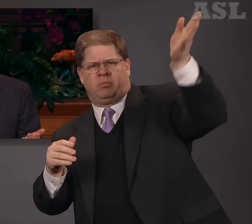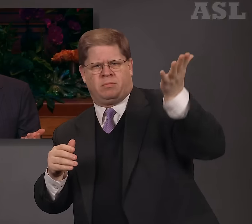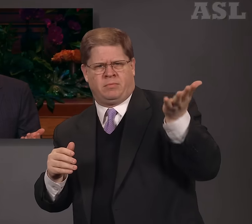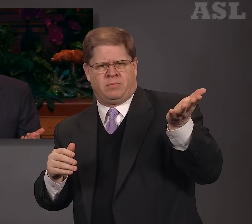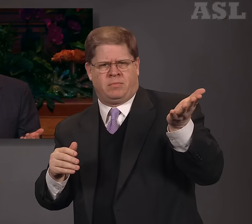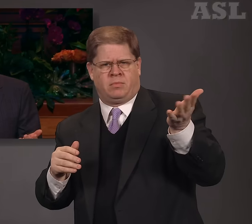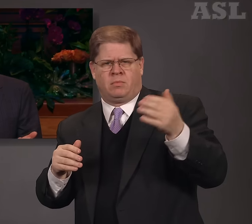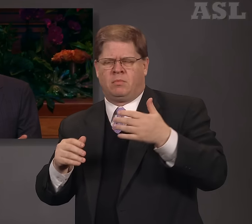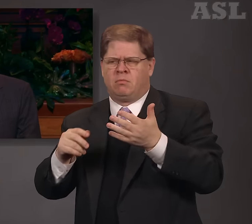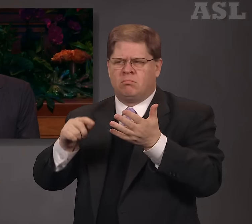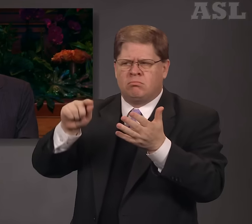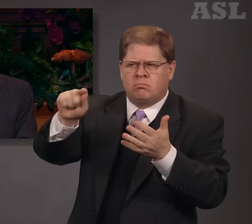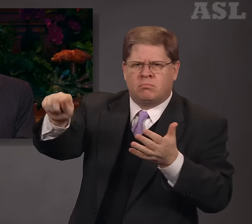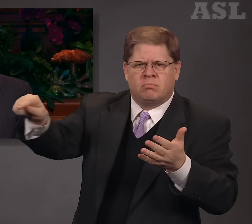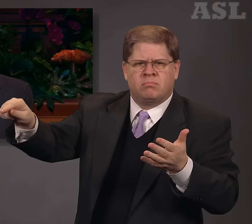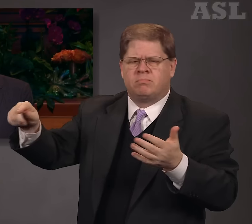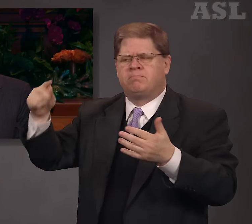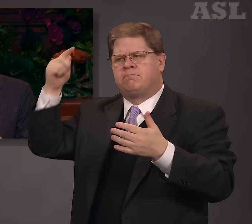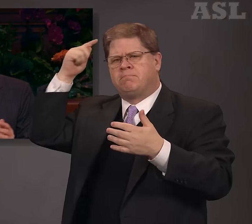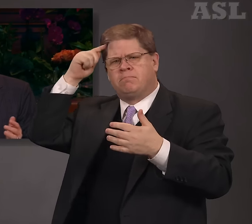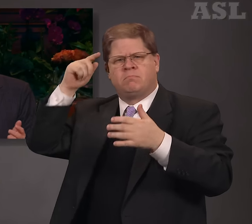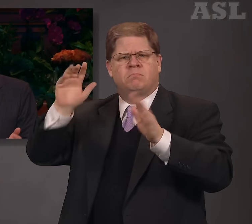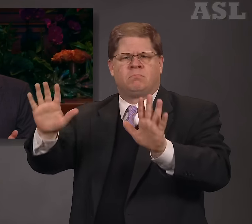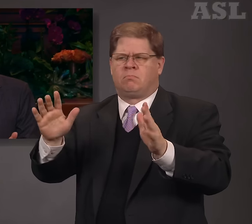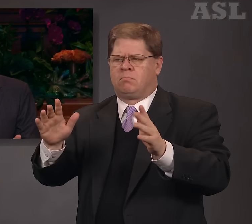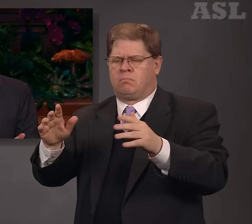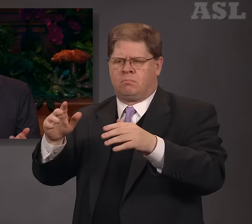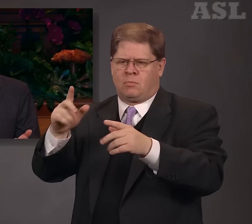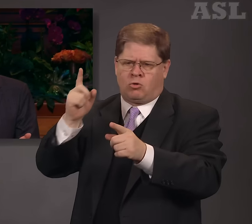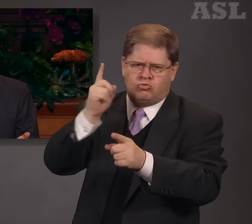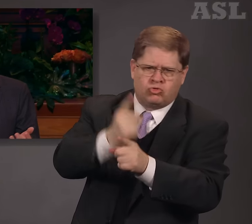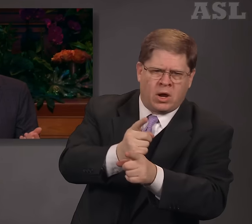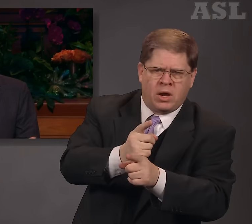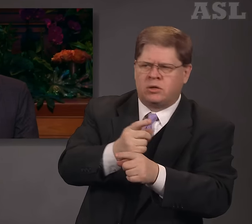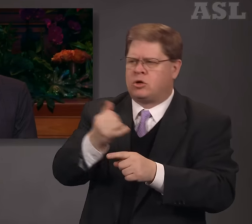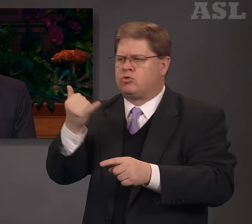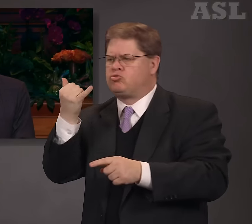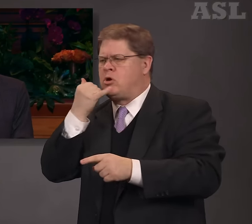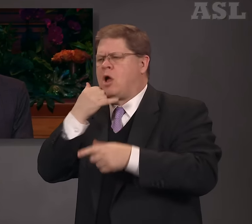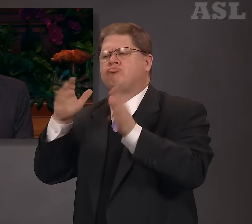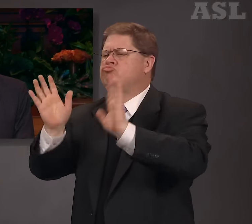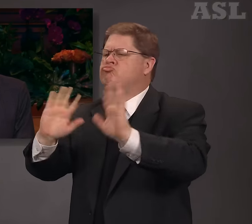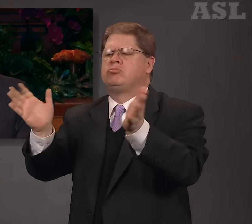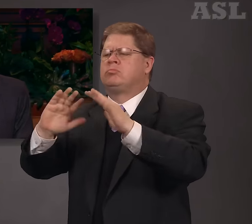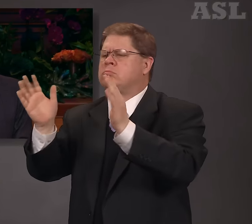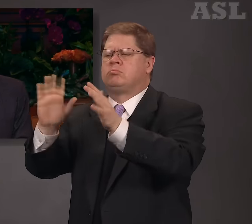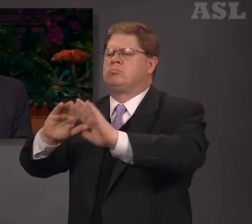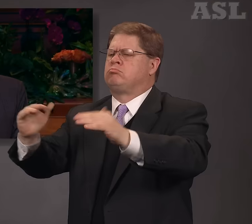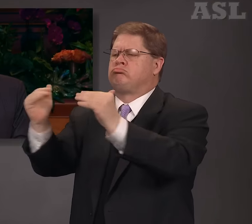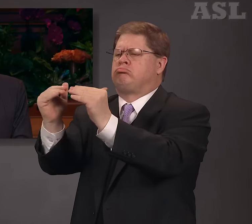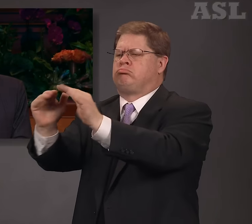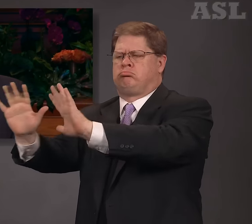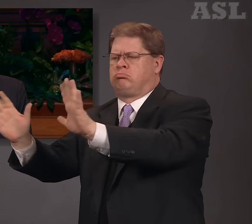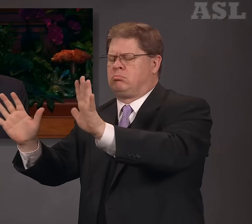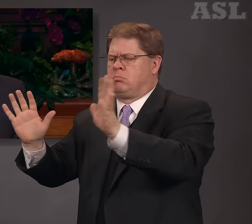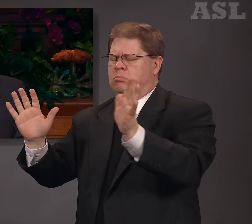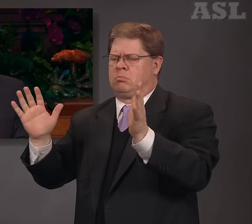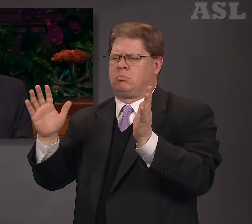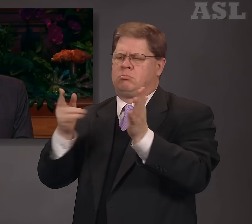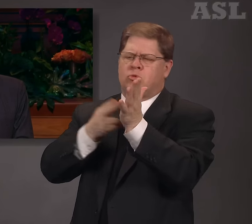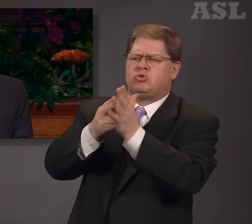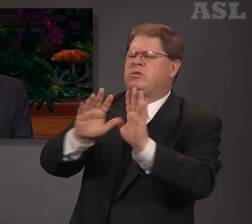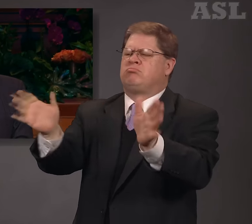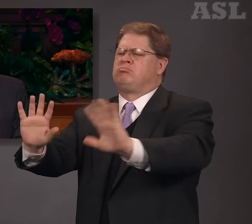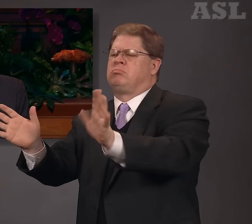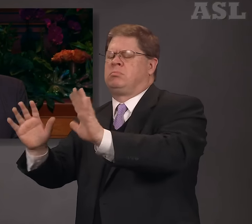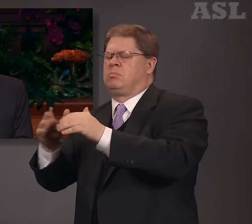God. Some refuse entirely the notion that there is such a thing as absolute truth or right and wrong, and that